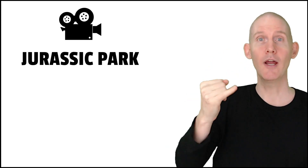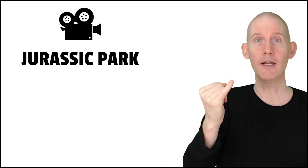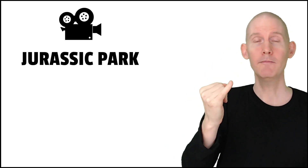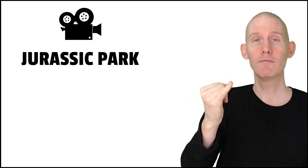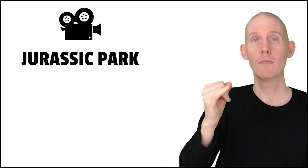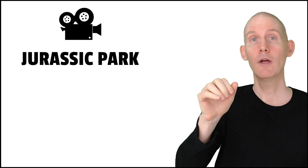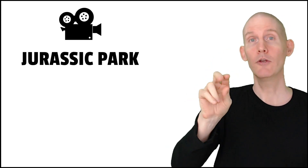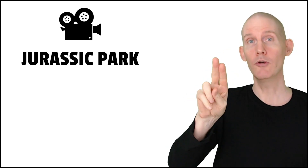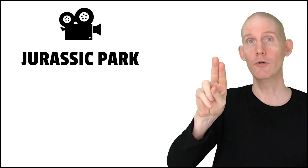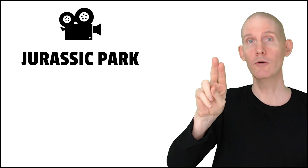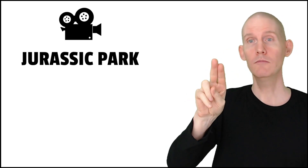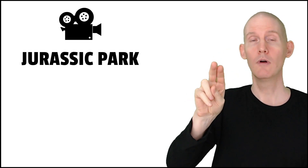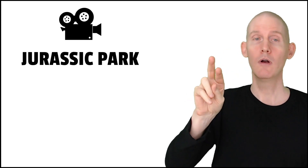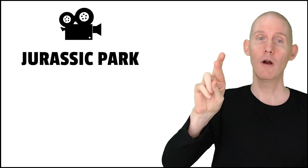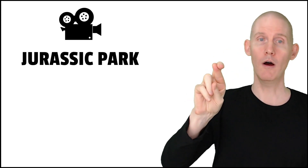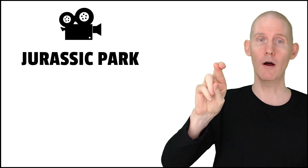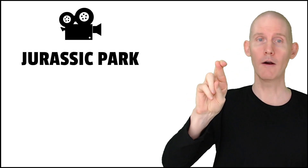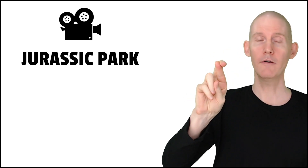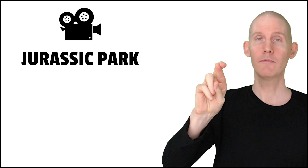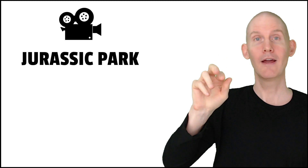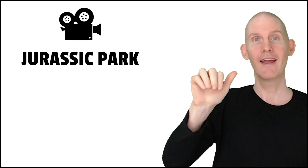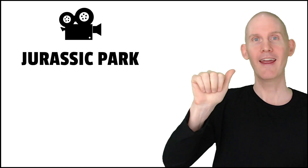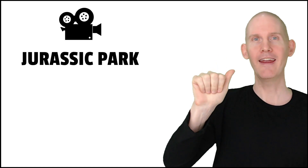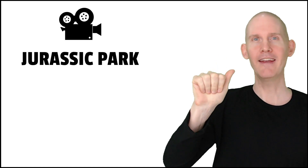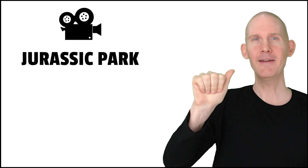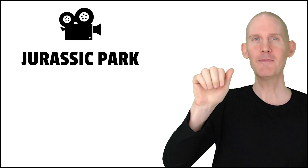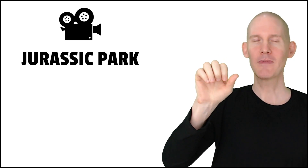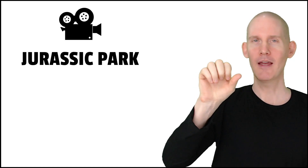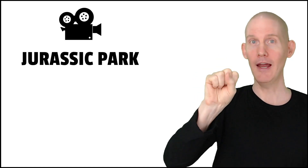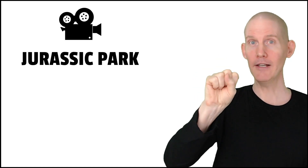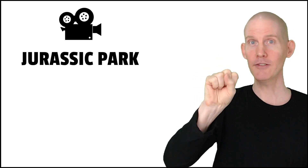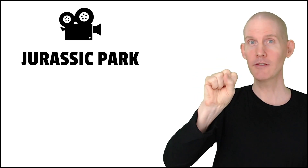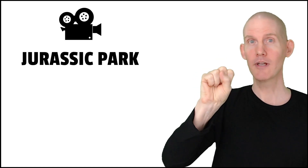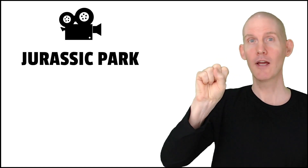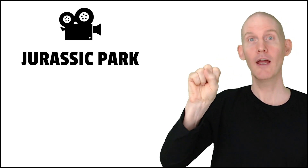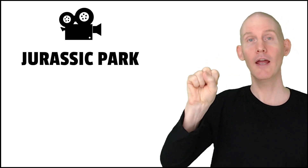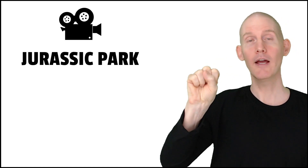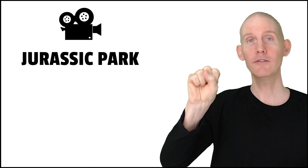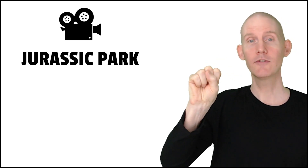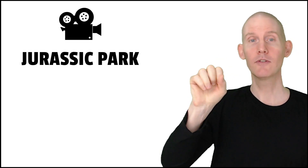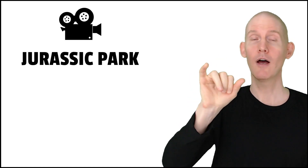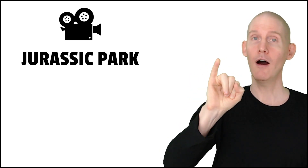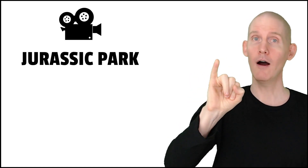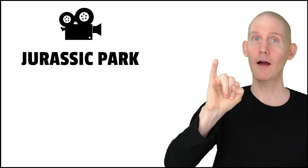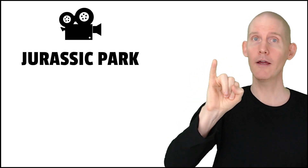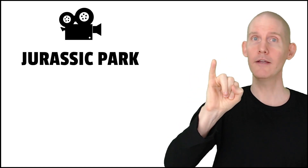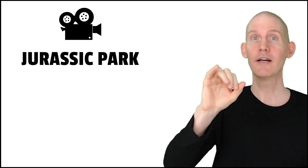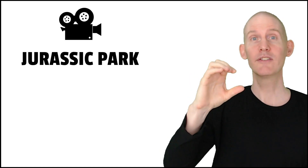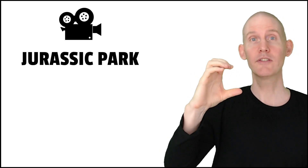J, U, R, A, S, S, I,